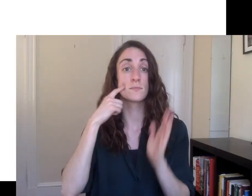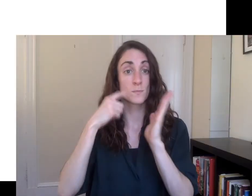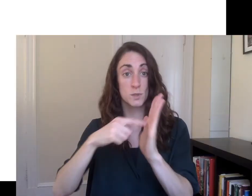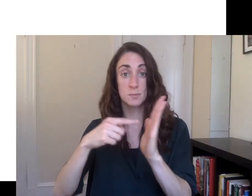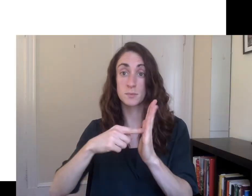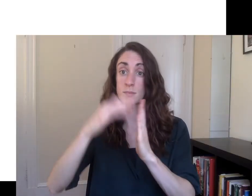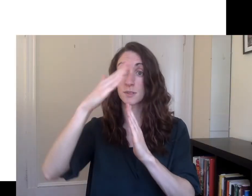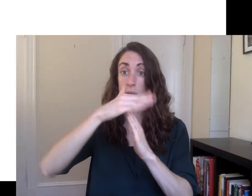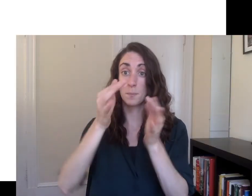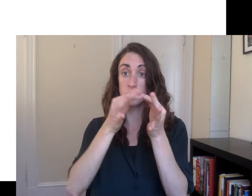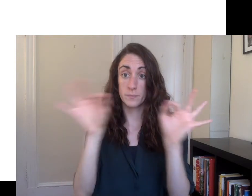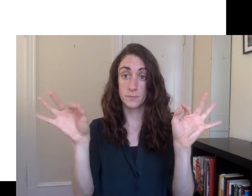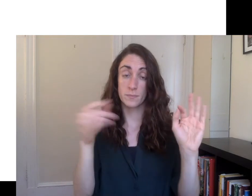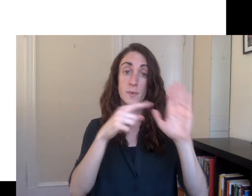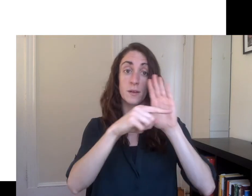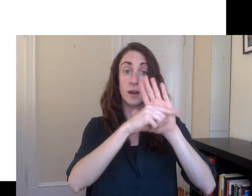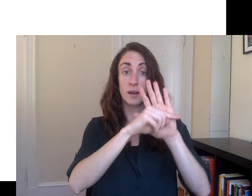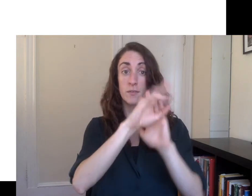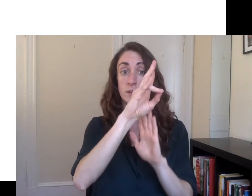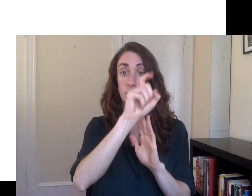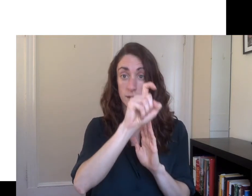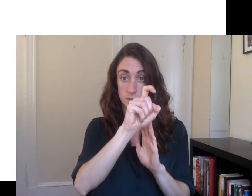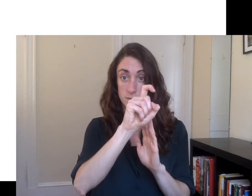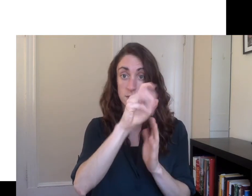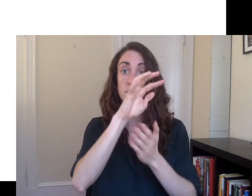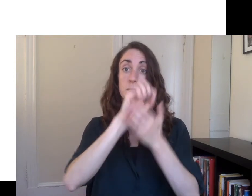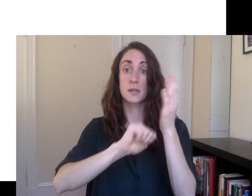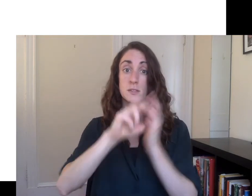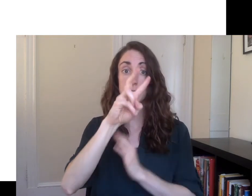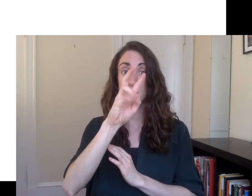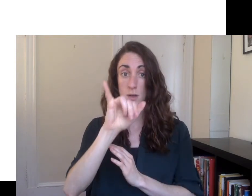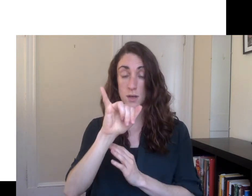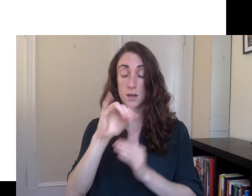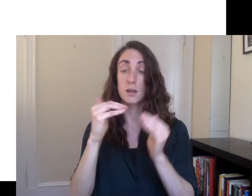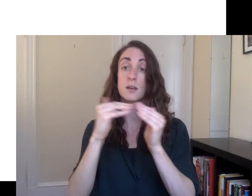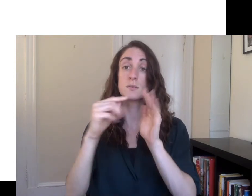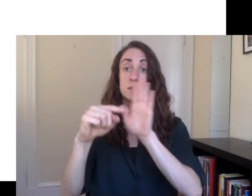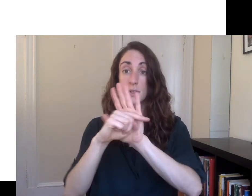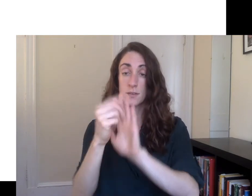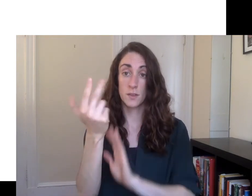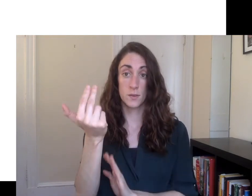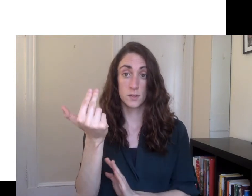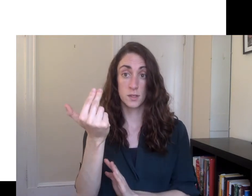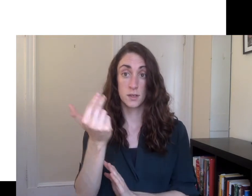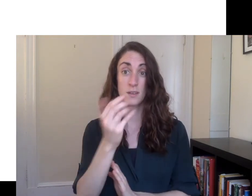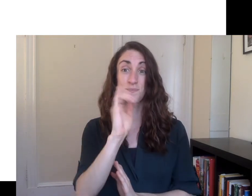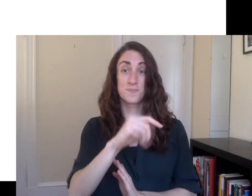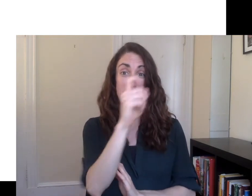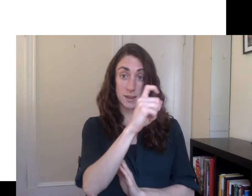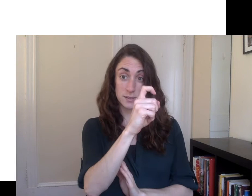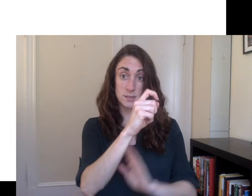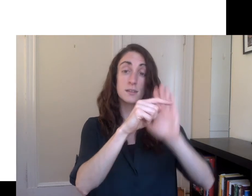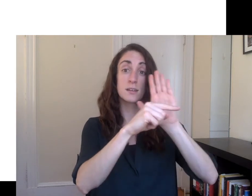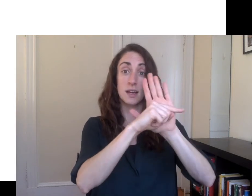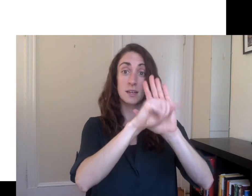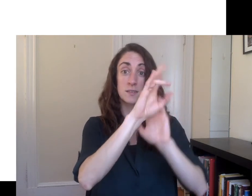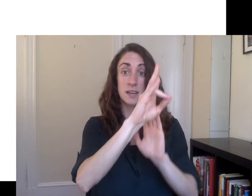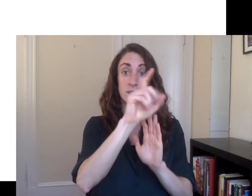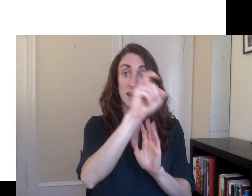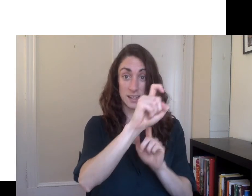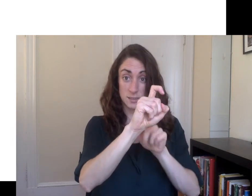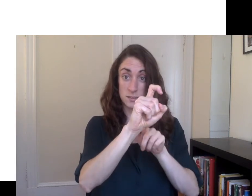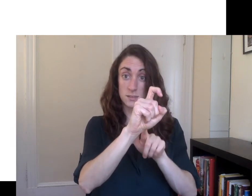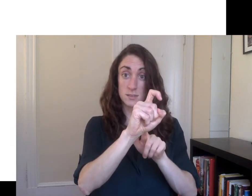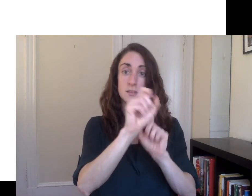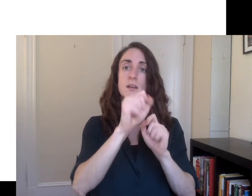For example, in this top equation, you can see negative 7x minus 2y equals negative 13. So that x in negative